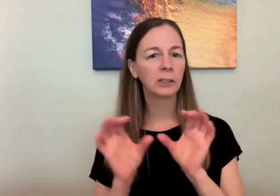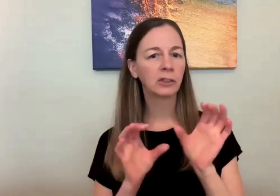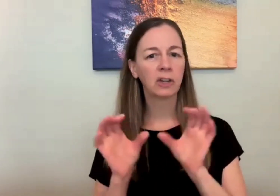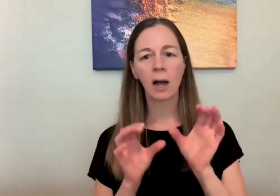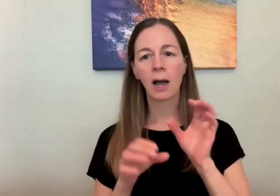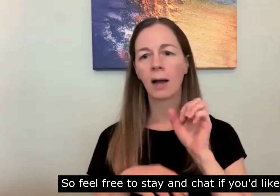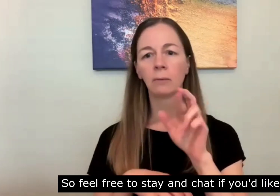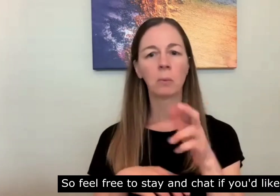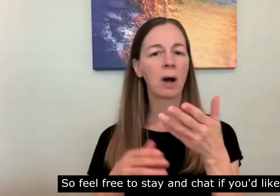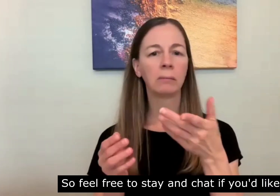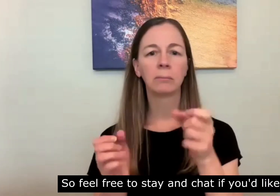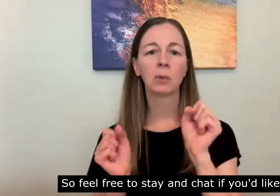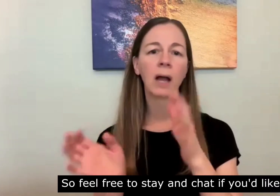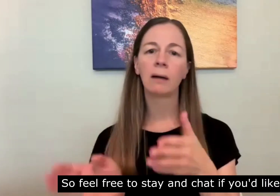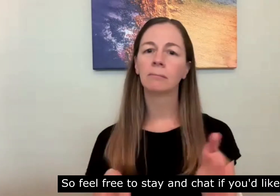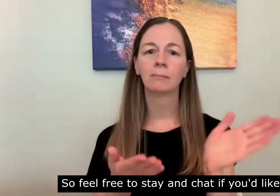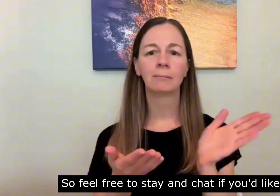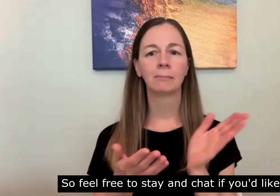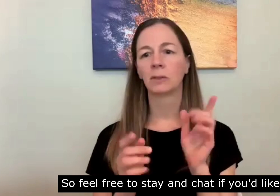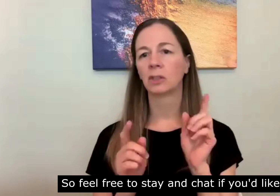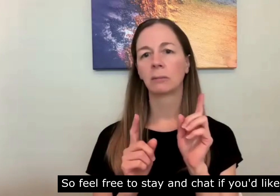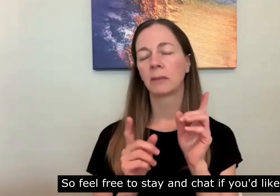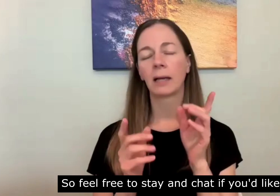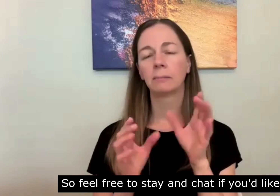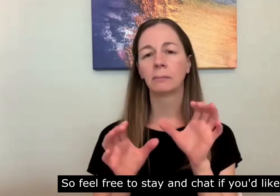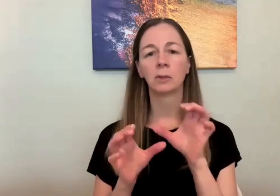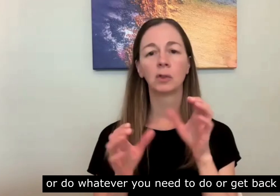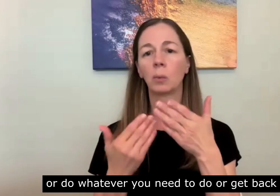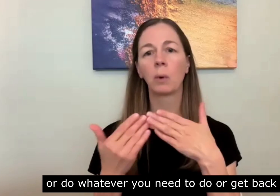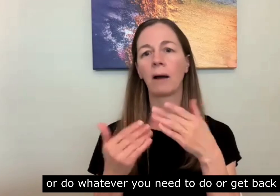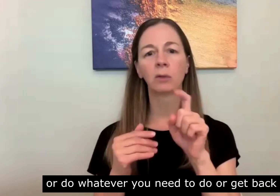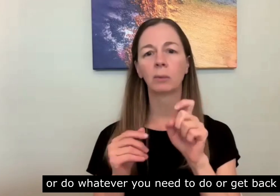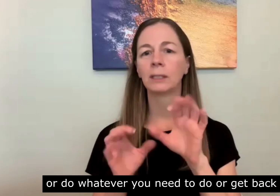So feel free to stay and chat if you'd like, or